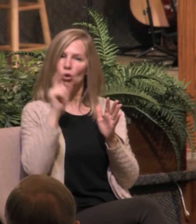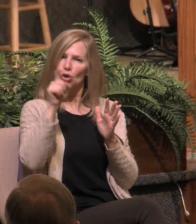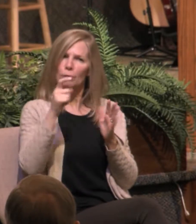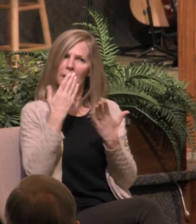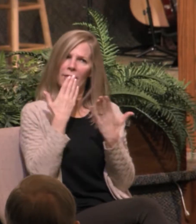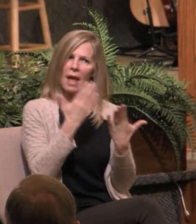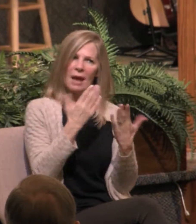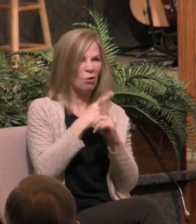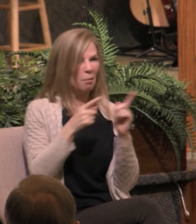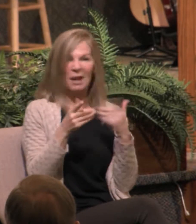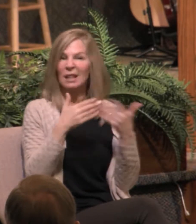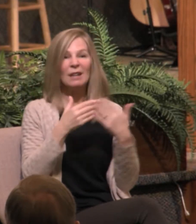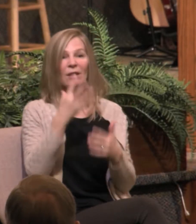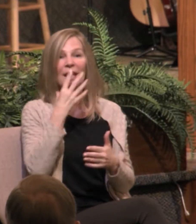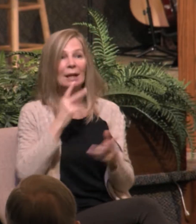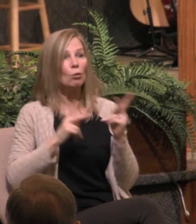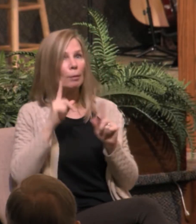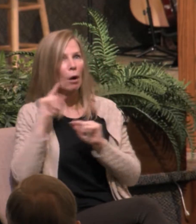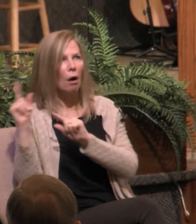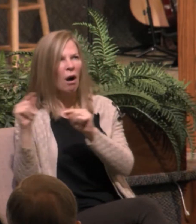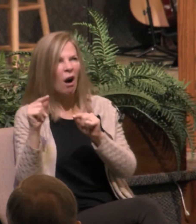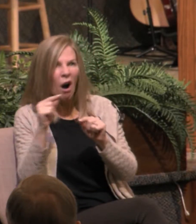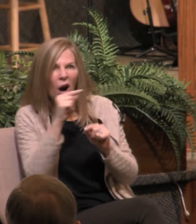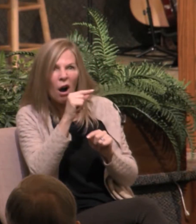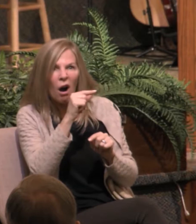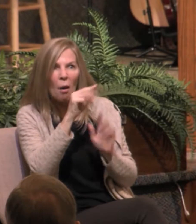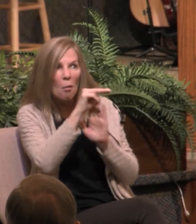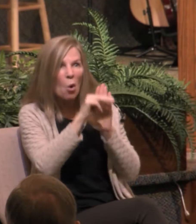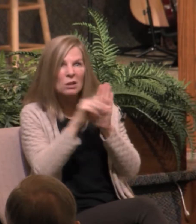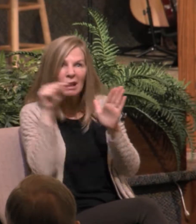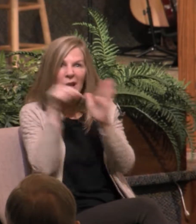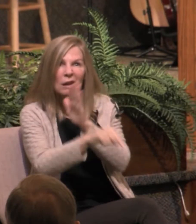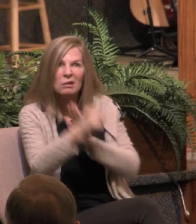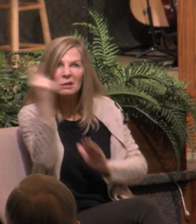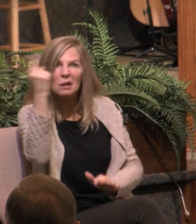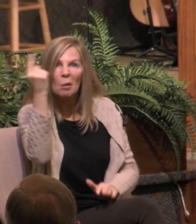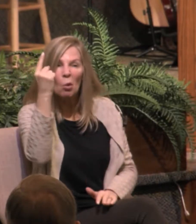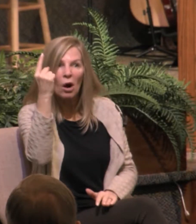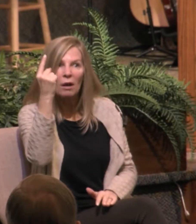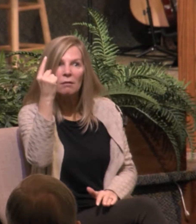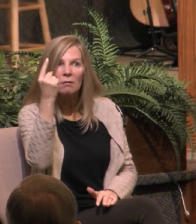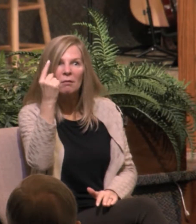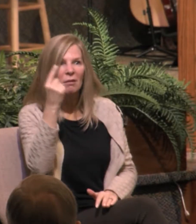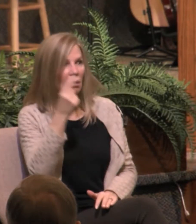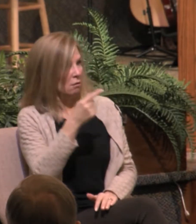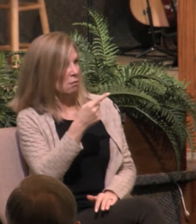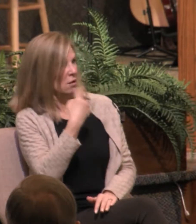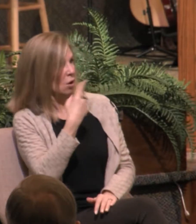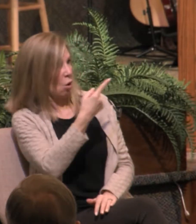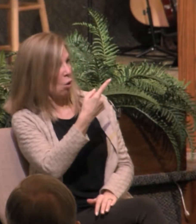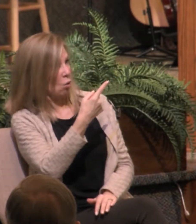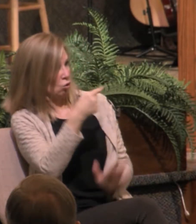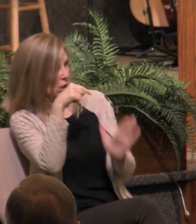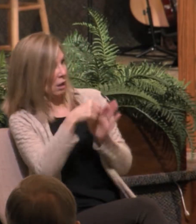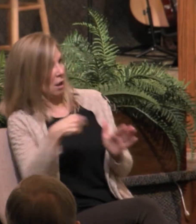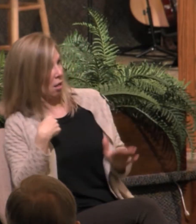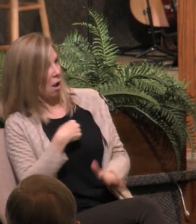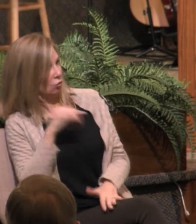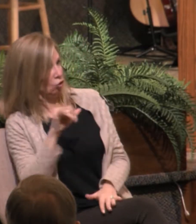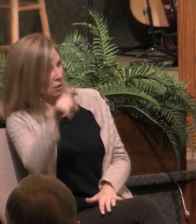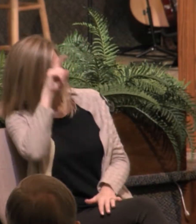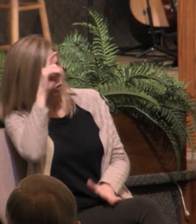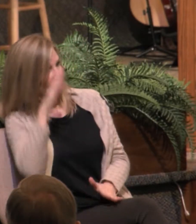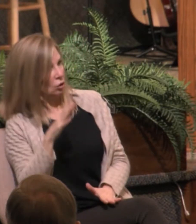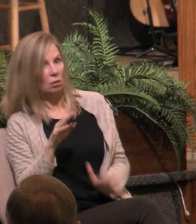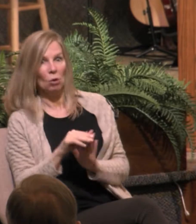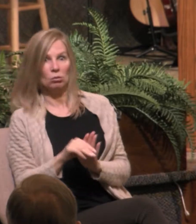Because even the Hebrew people heard that he had committed a murder. In fact, as he tried to stop two of them from fighting, they said, "What, are you going to kill us like you killed the Egyptian?" Moses knew he